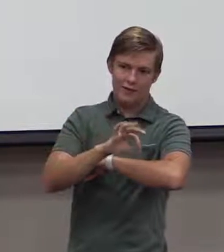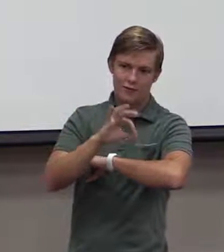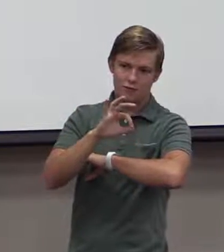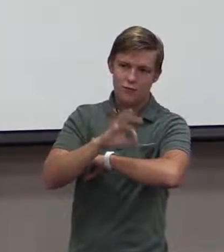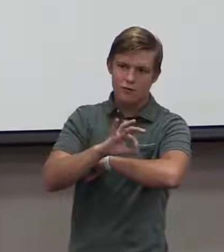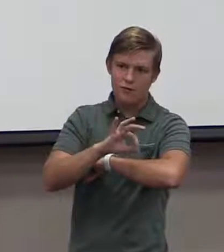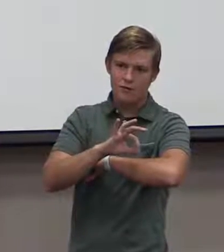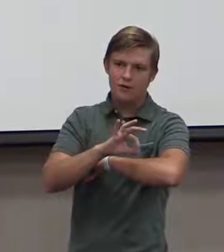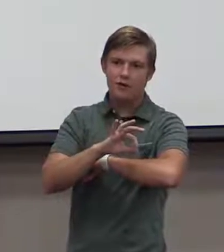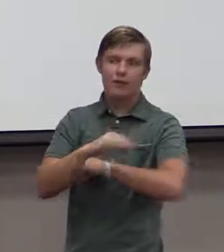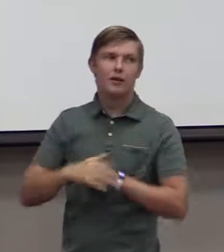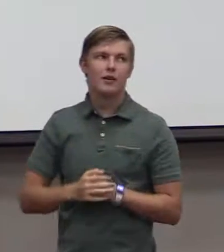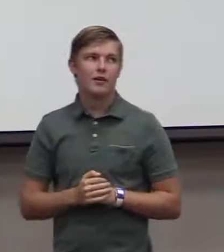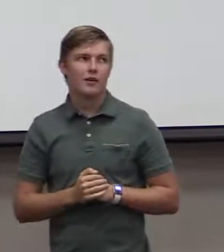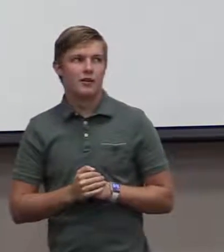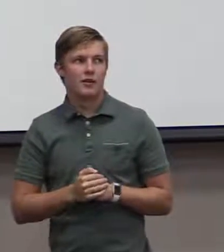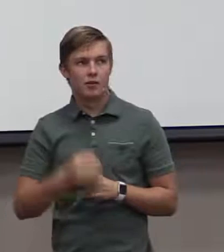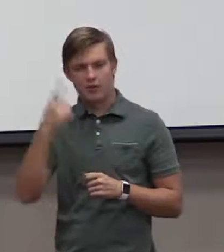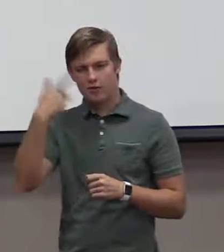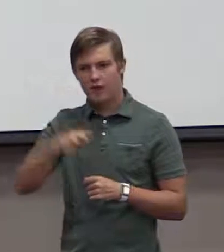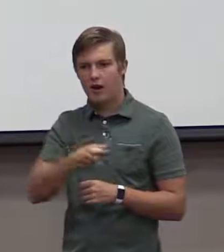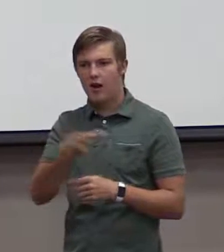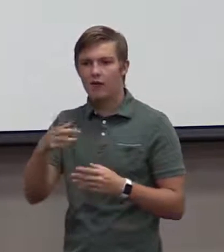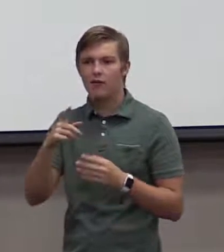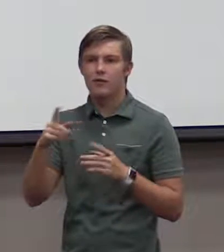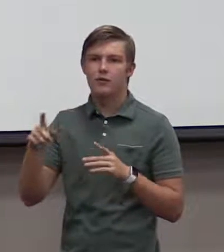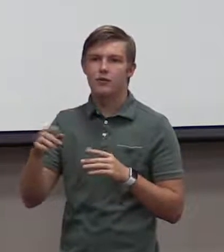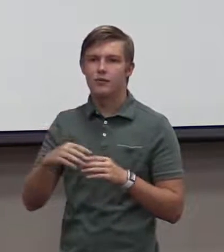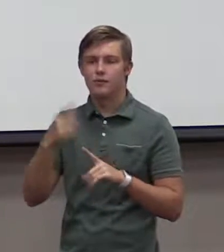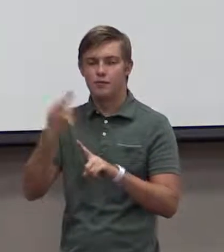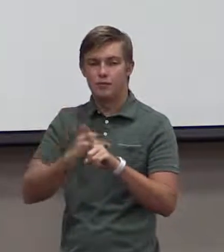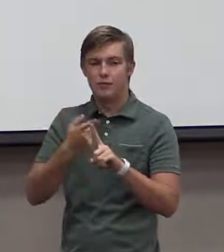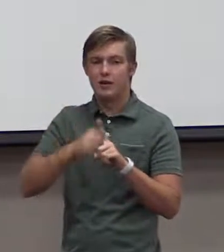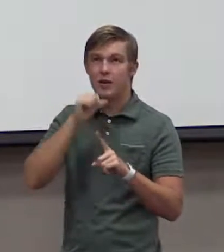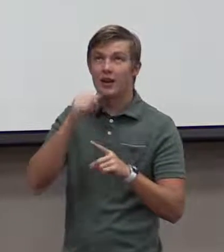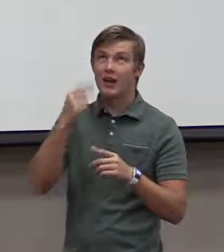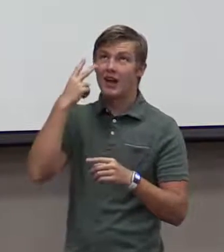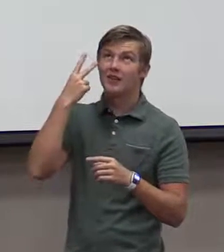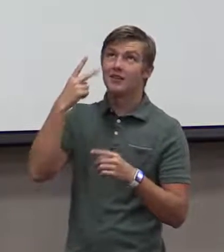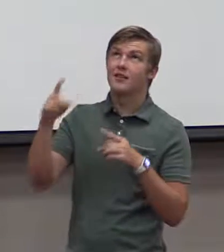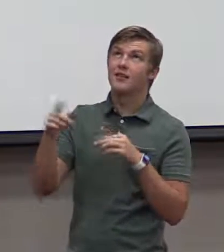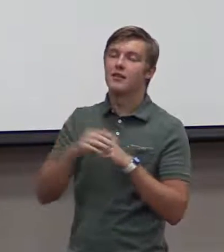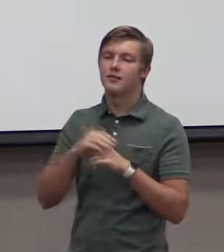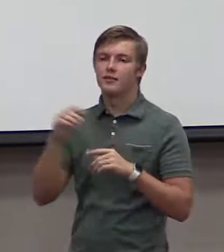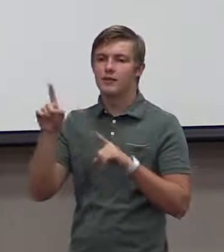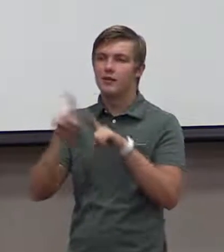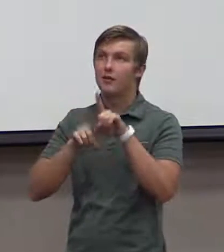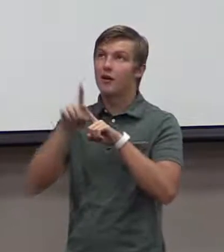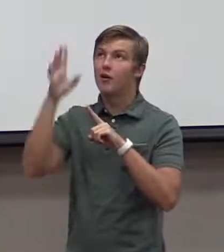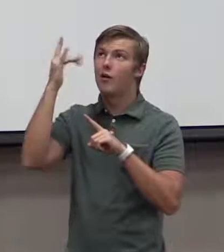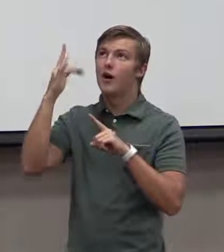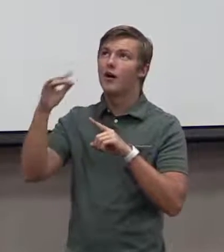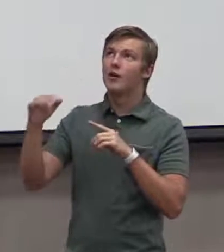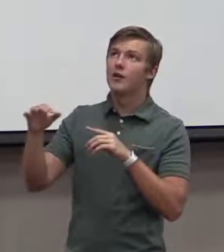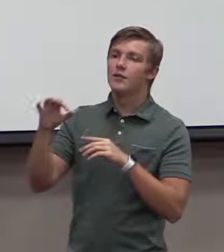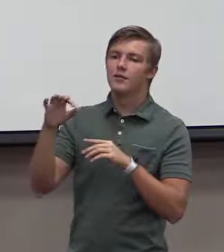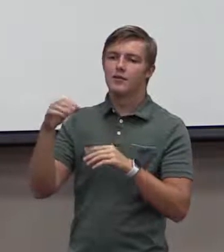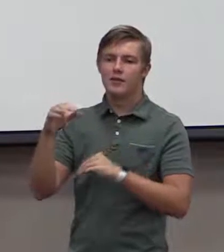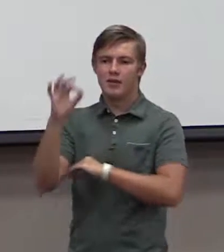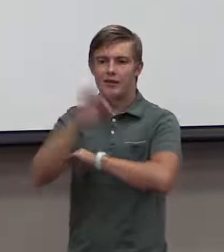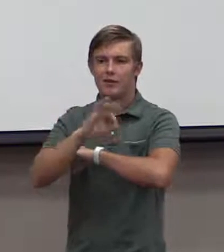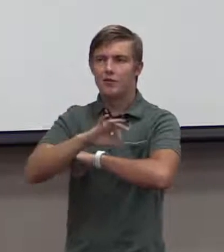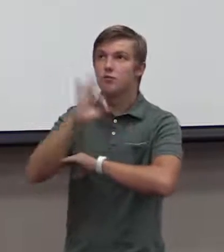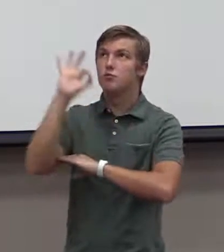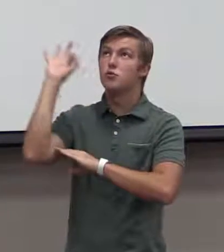sun, because for several months you won't see stars because the sun is just doing circles in the sky. And so it's a lot of fun during